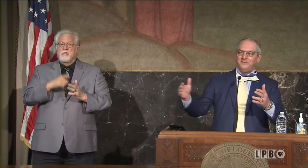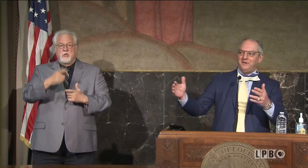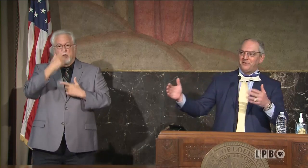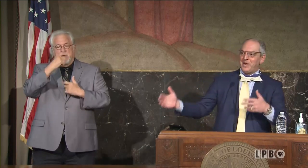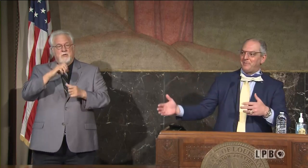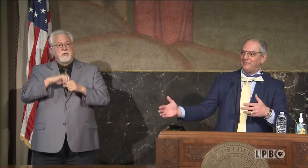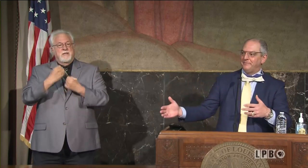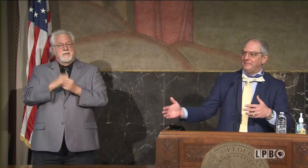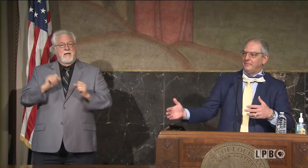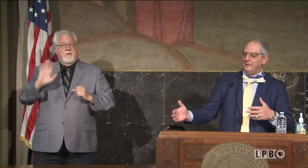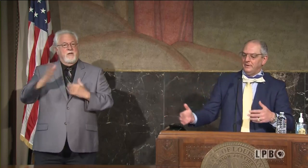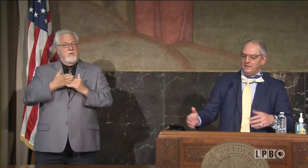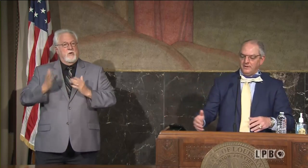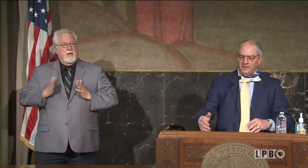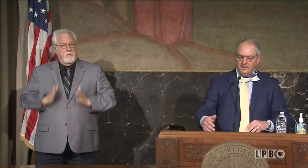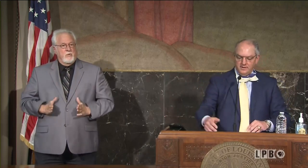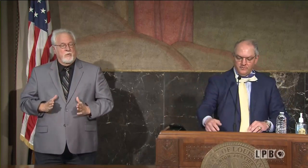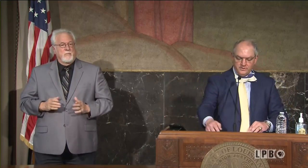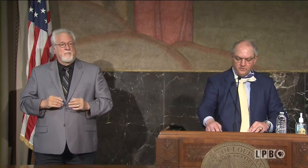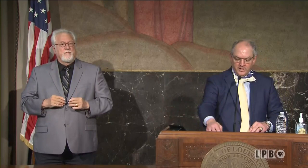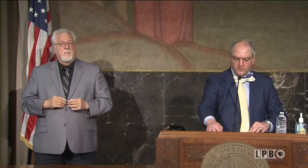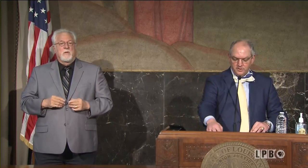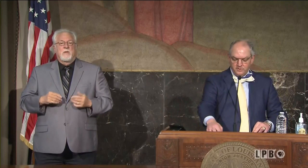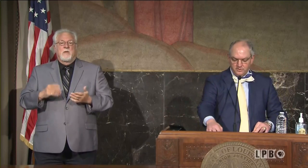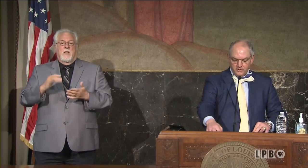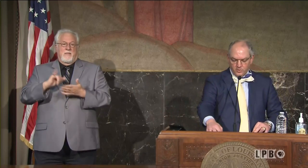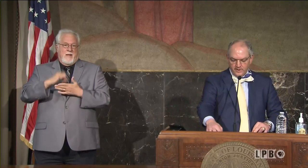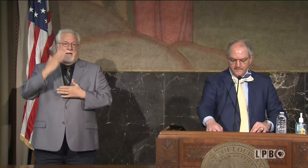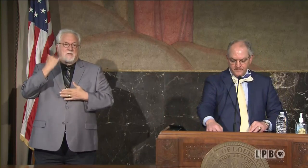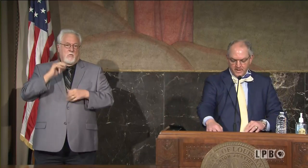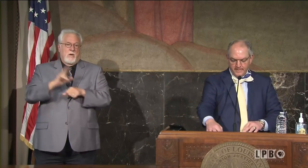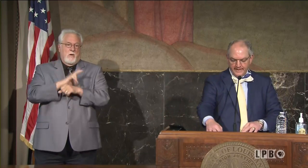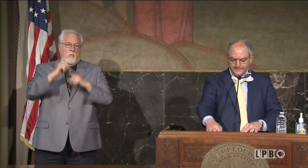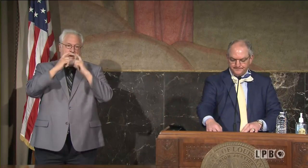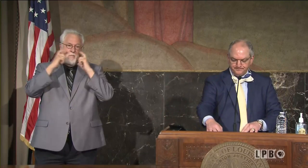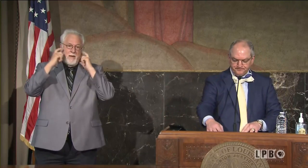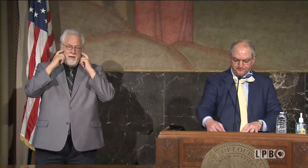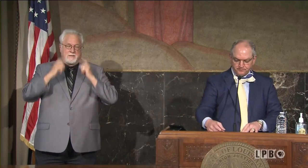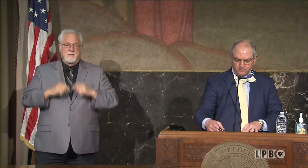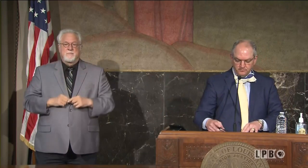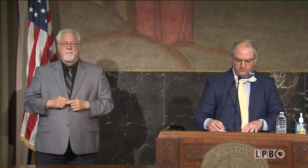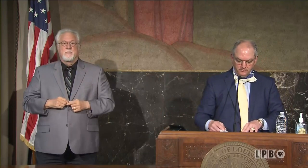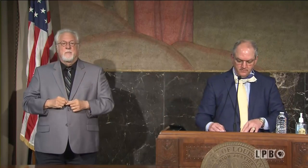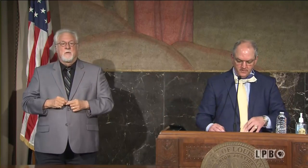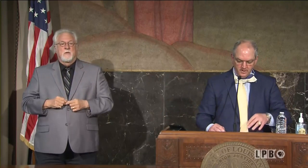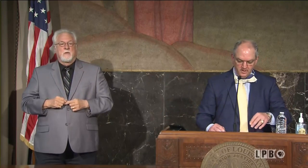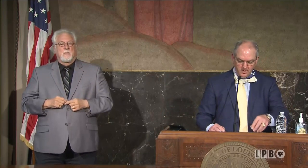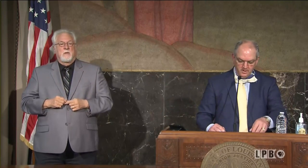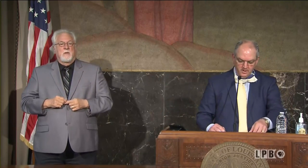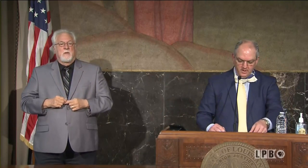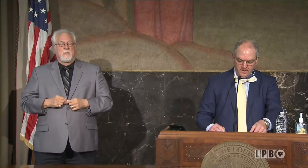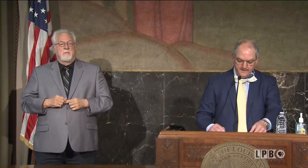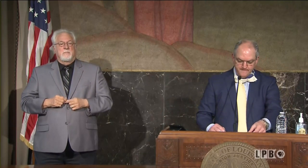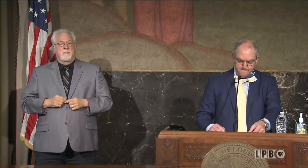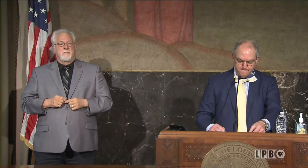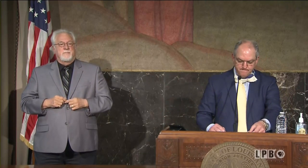in the safety of your neighbor, which is why you should wear a mask.